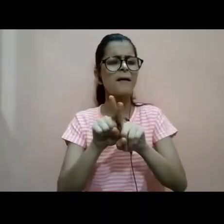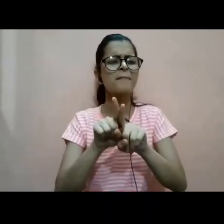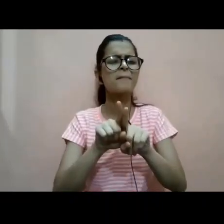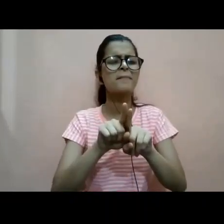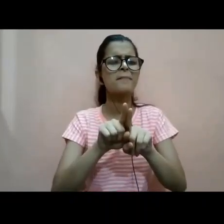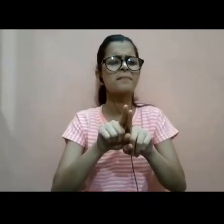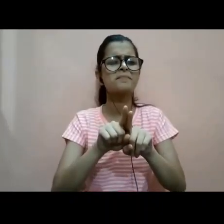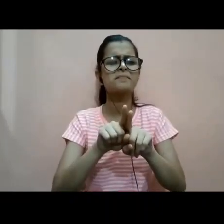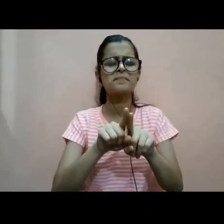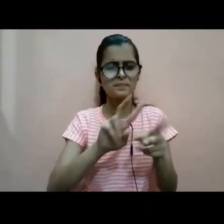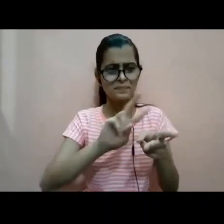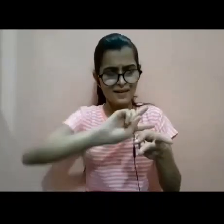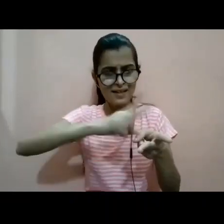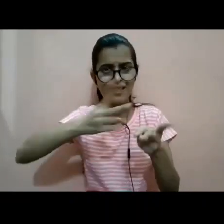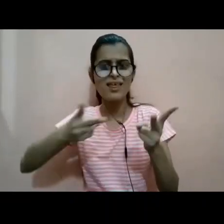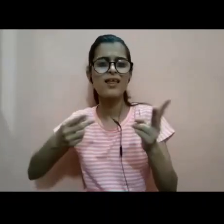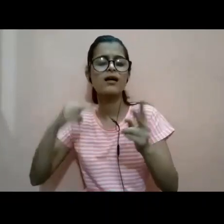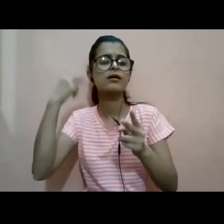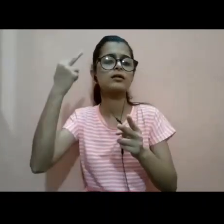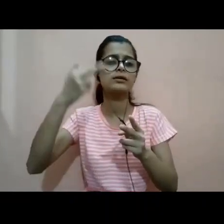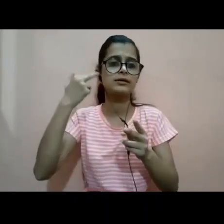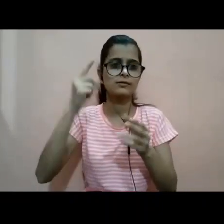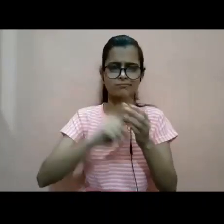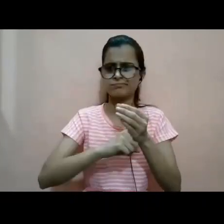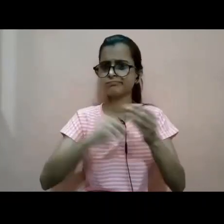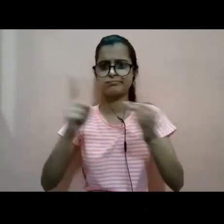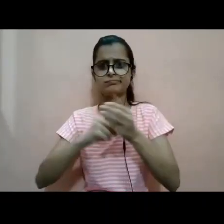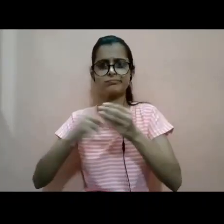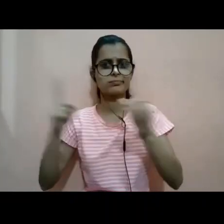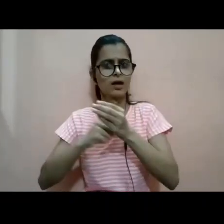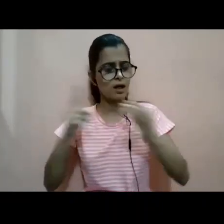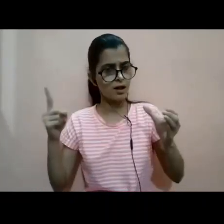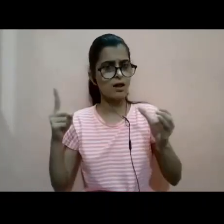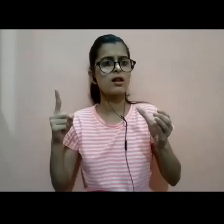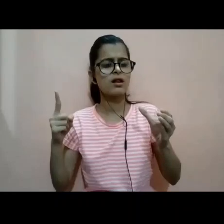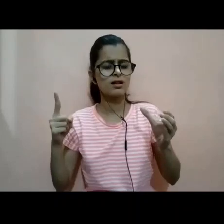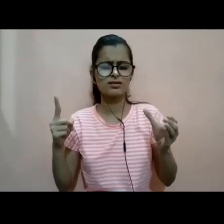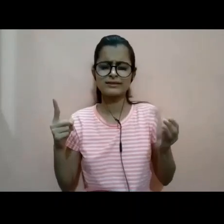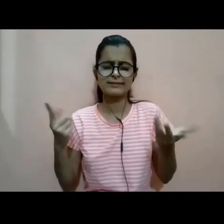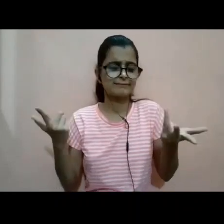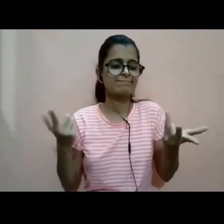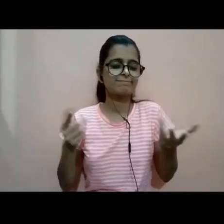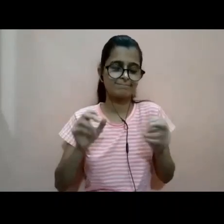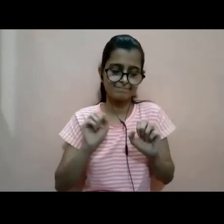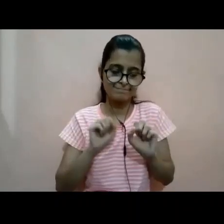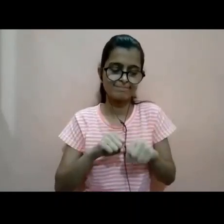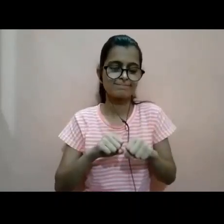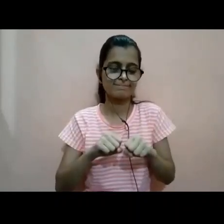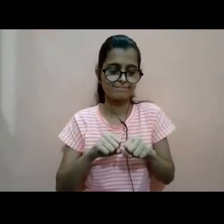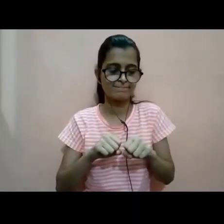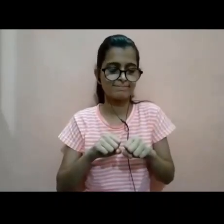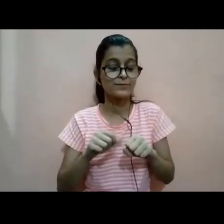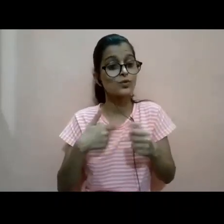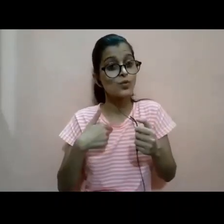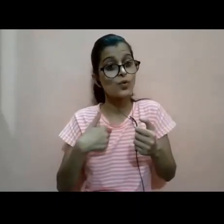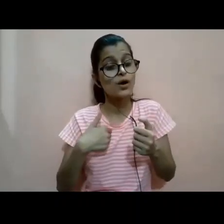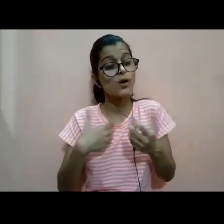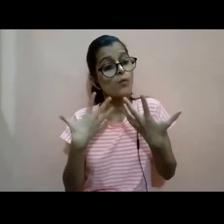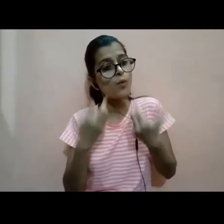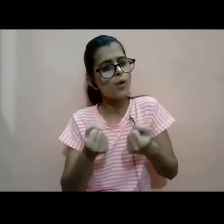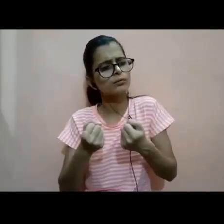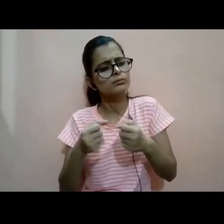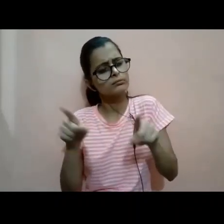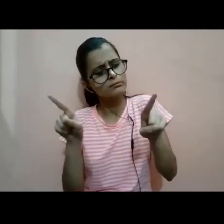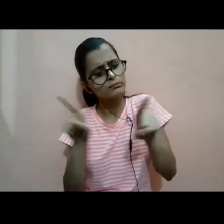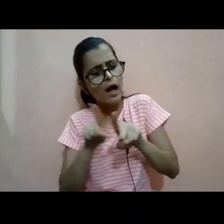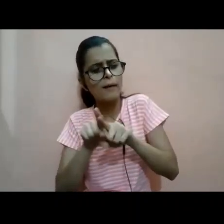variety of reasons of exclusion, then we need to keep that in mind. So I want to keep together the idea that we